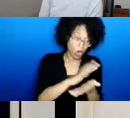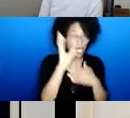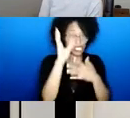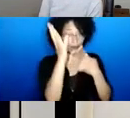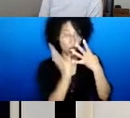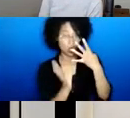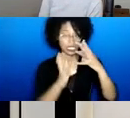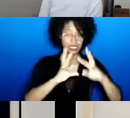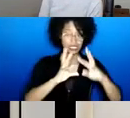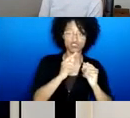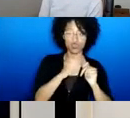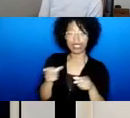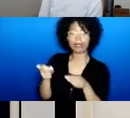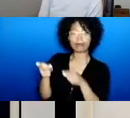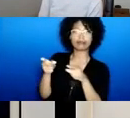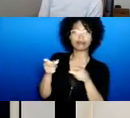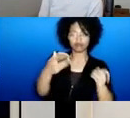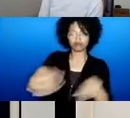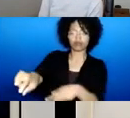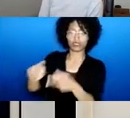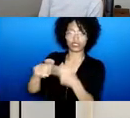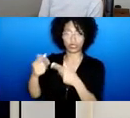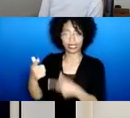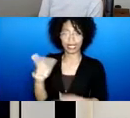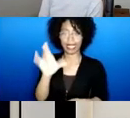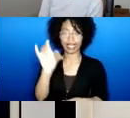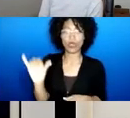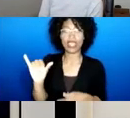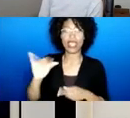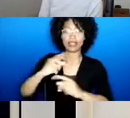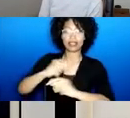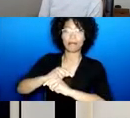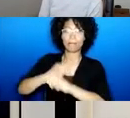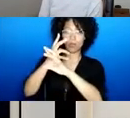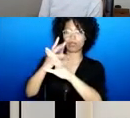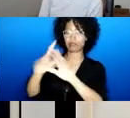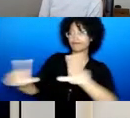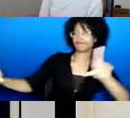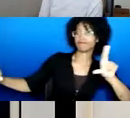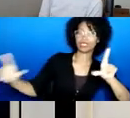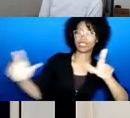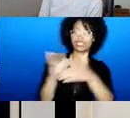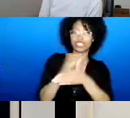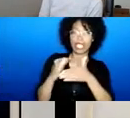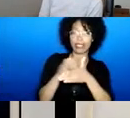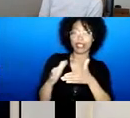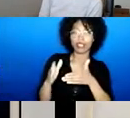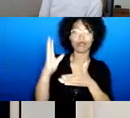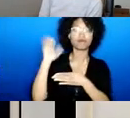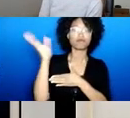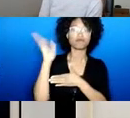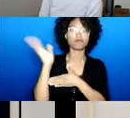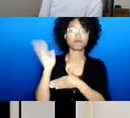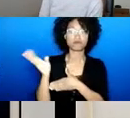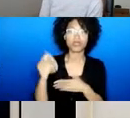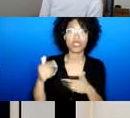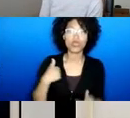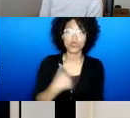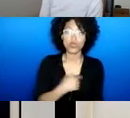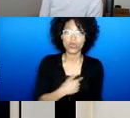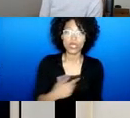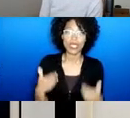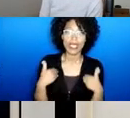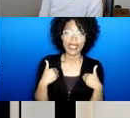gallery and then pull up in a share screen modality when you're presenting. We have three,